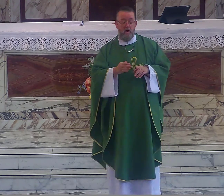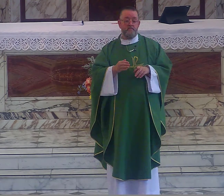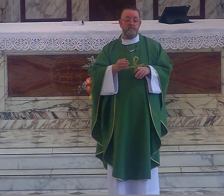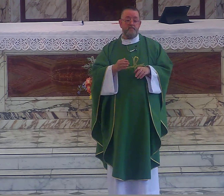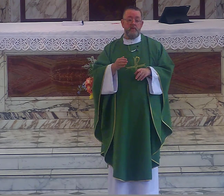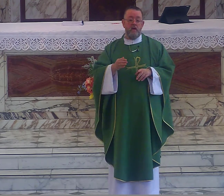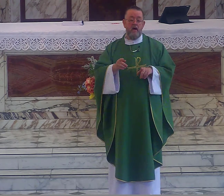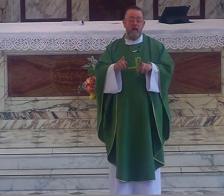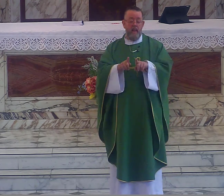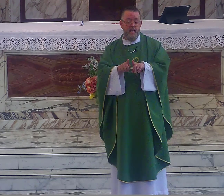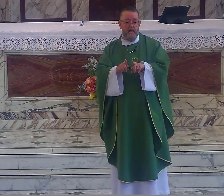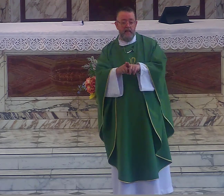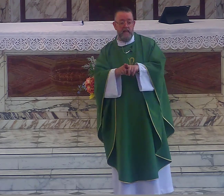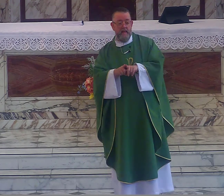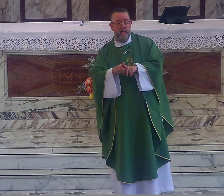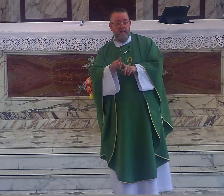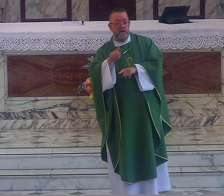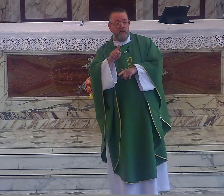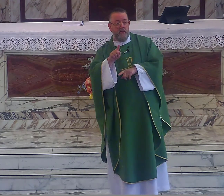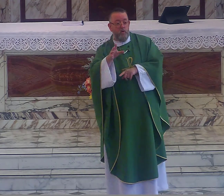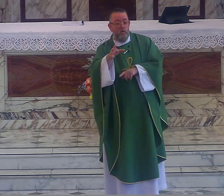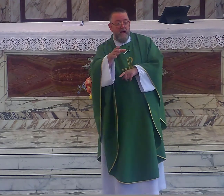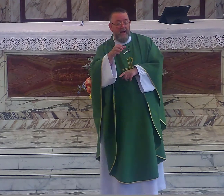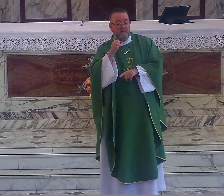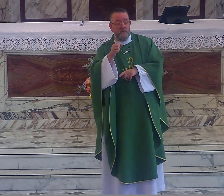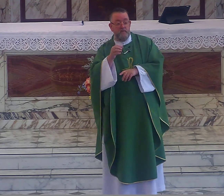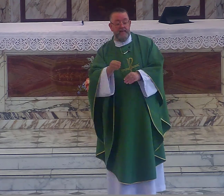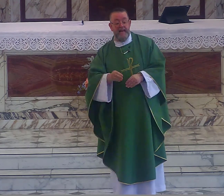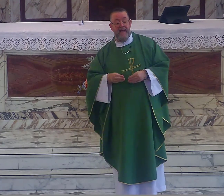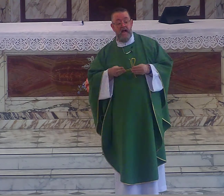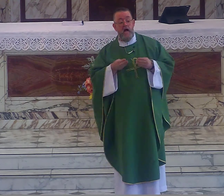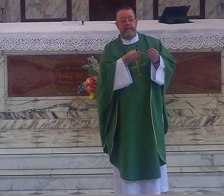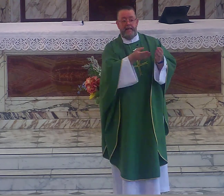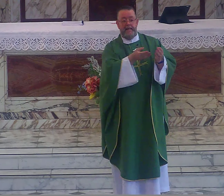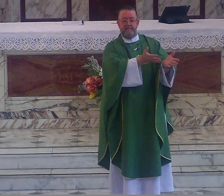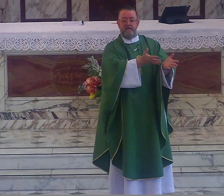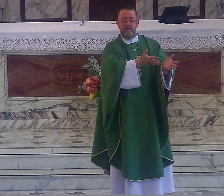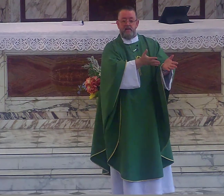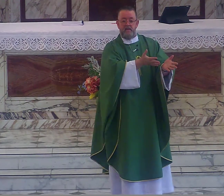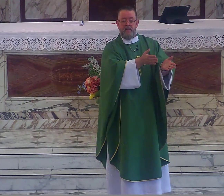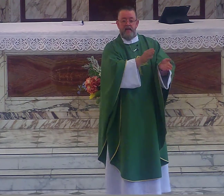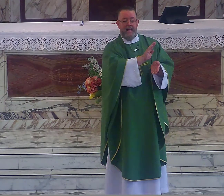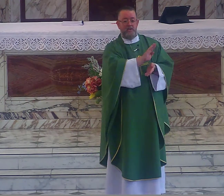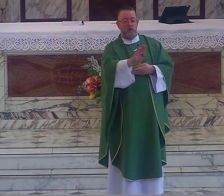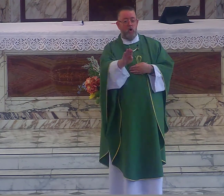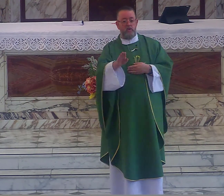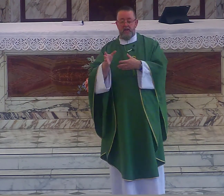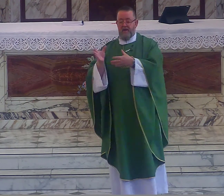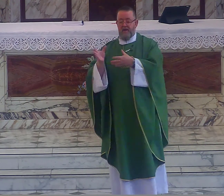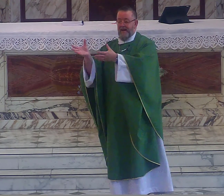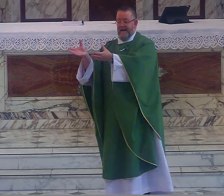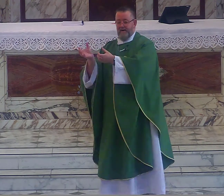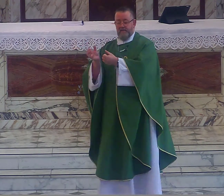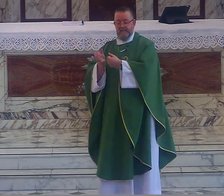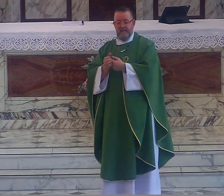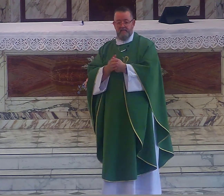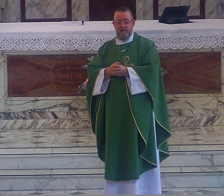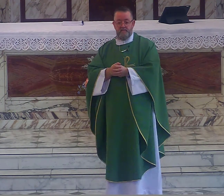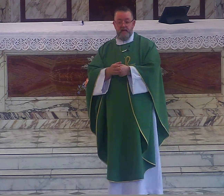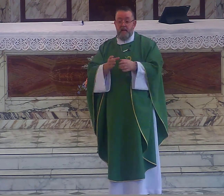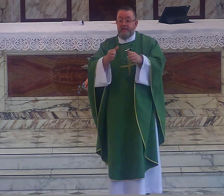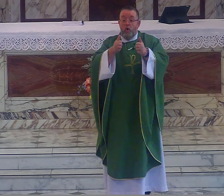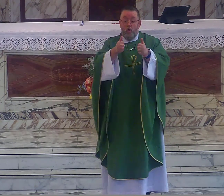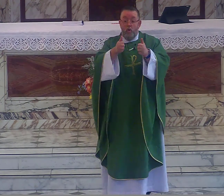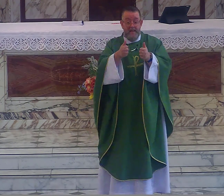more likely that you have to be a giver and not a